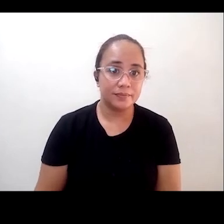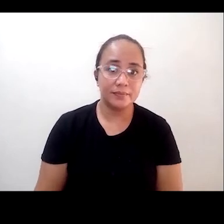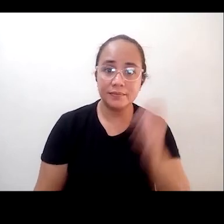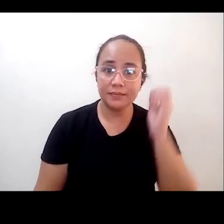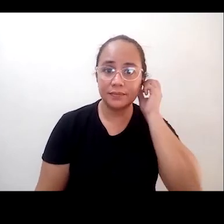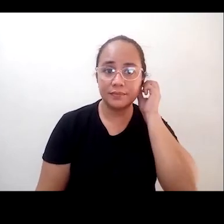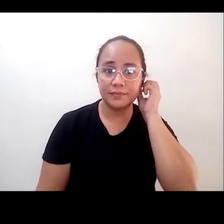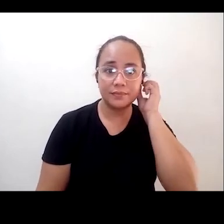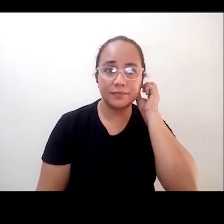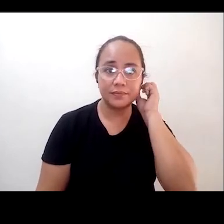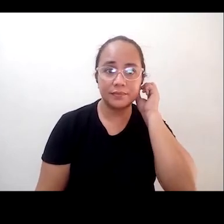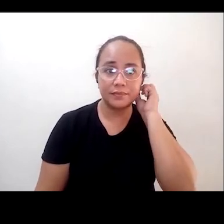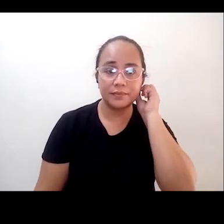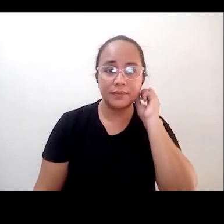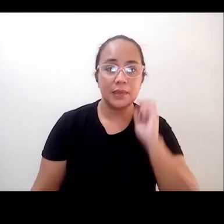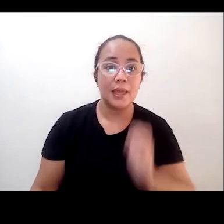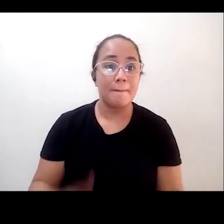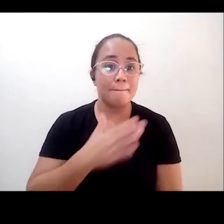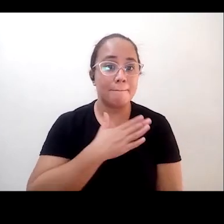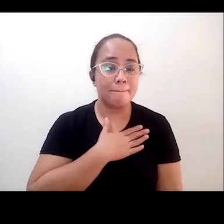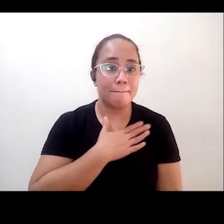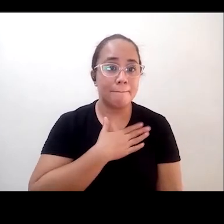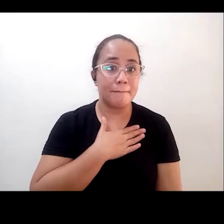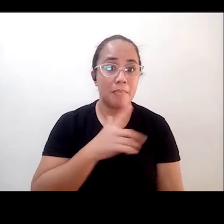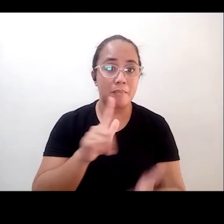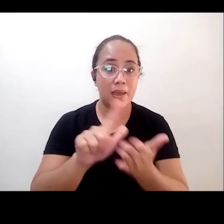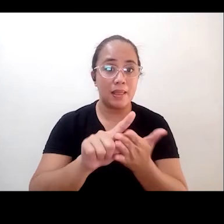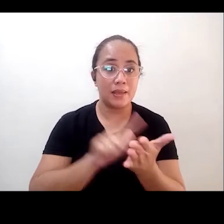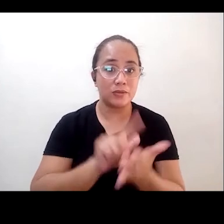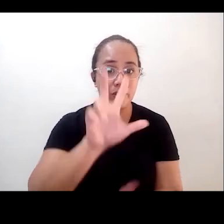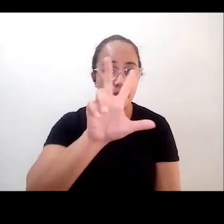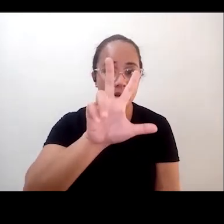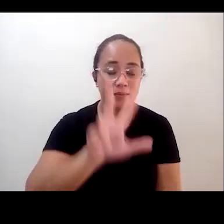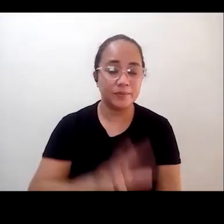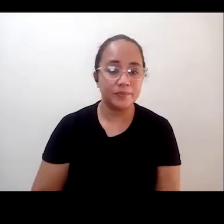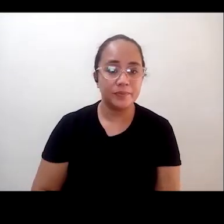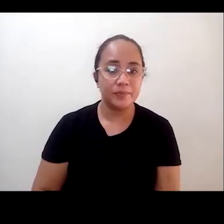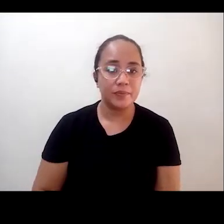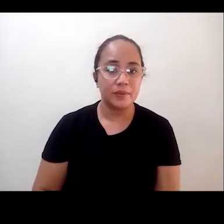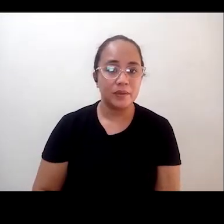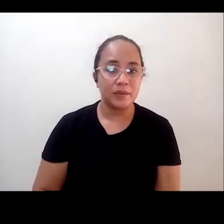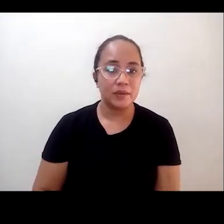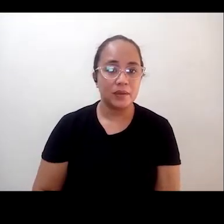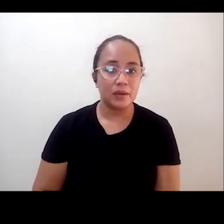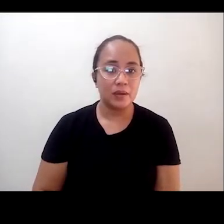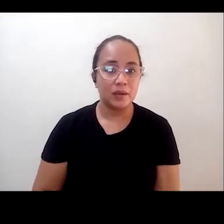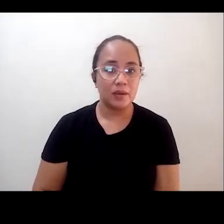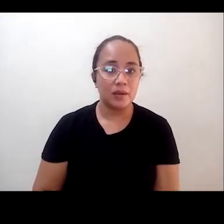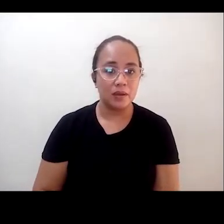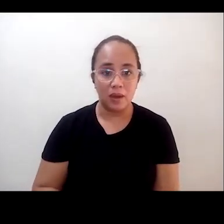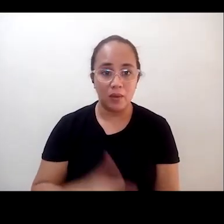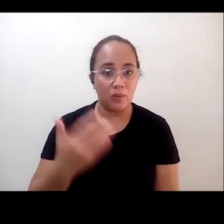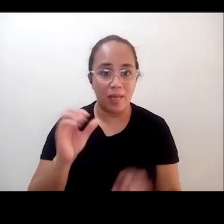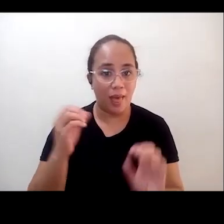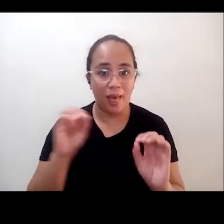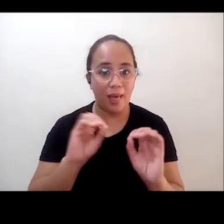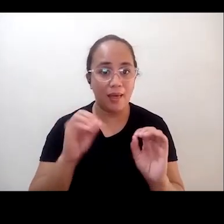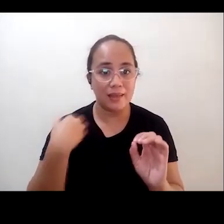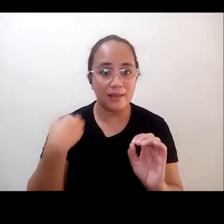Now this is my lesson 3, so it won't have the changes you all have made.